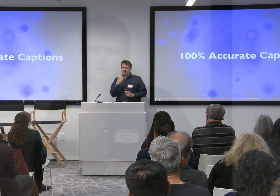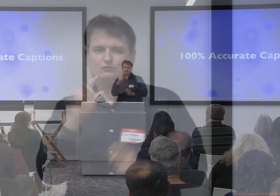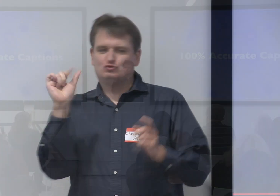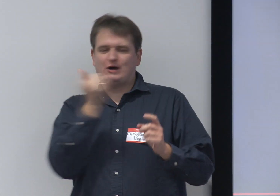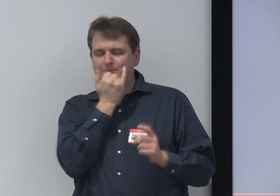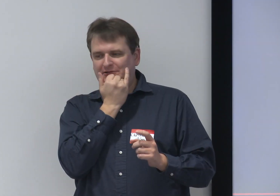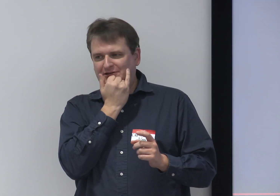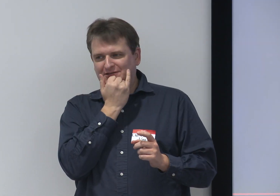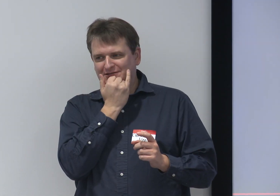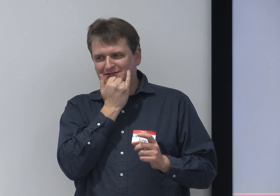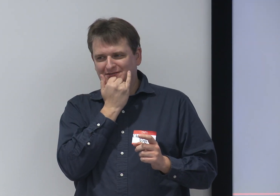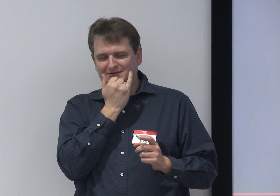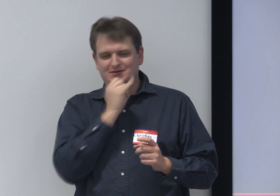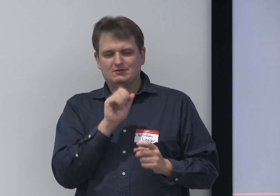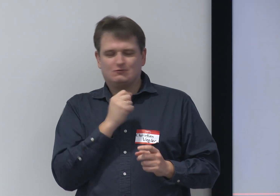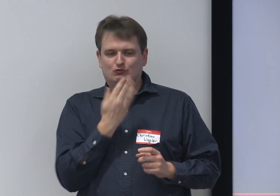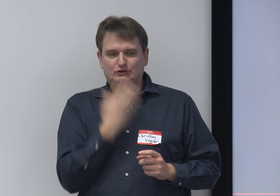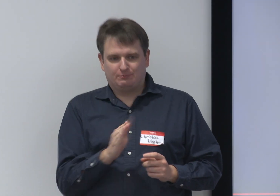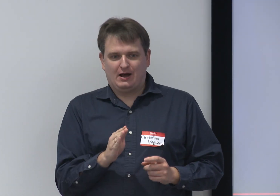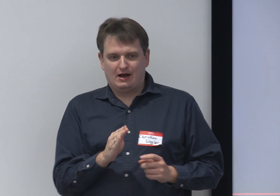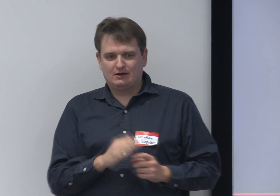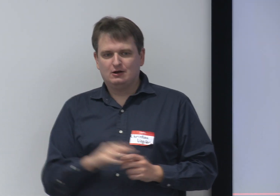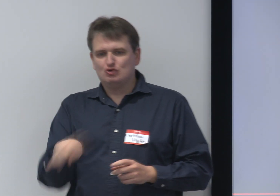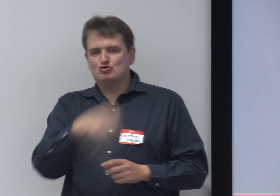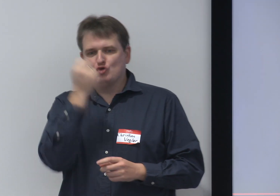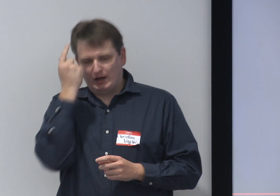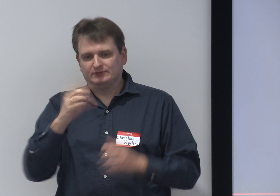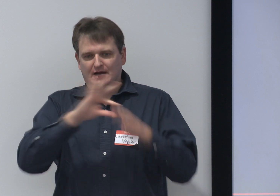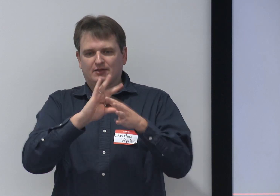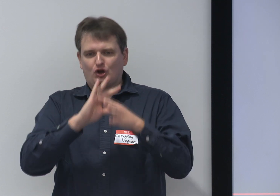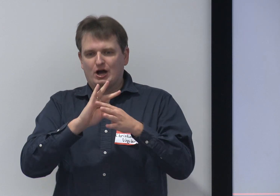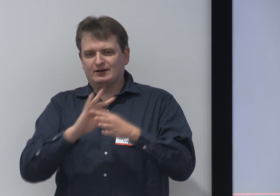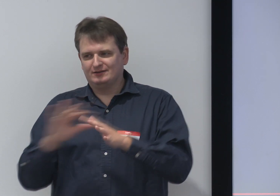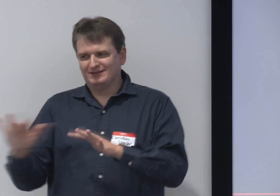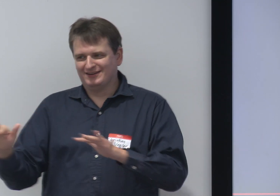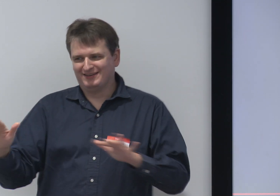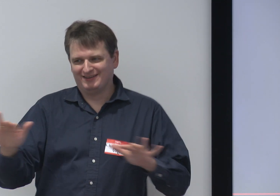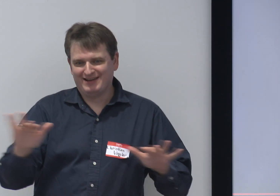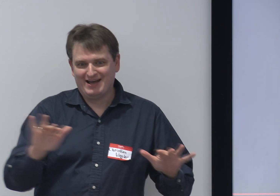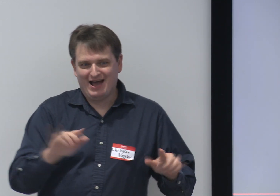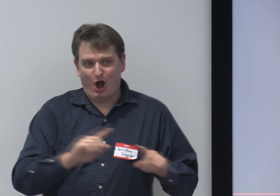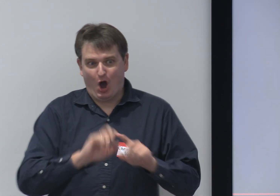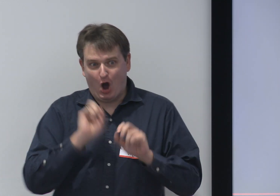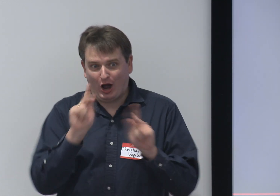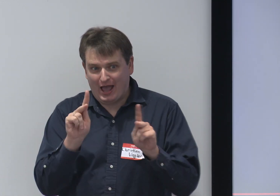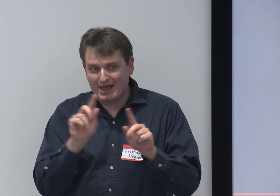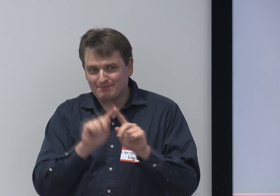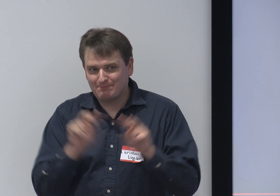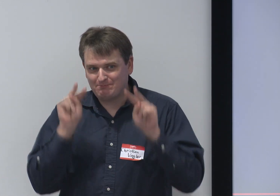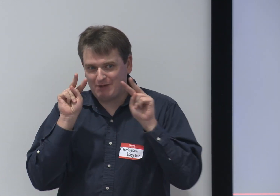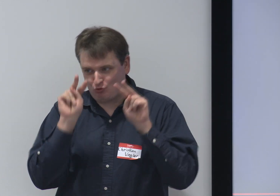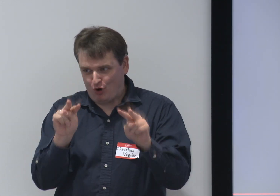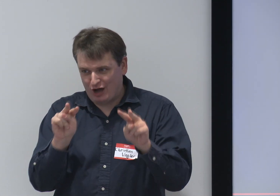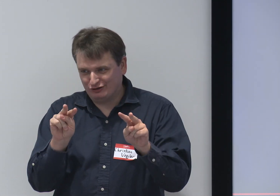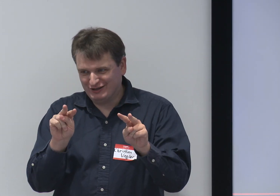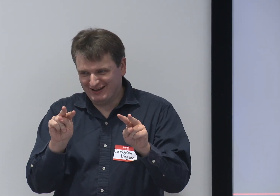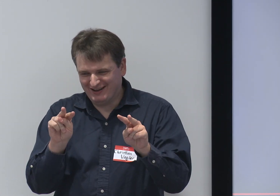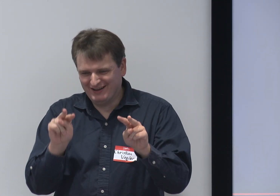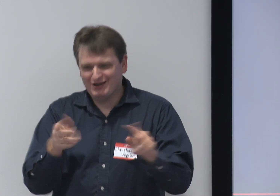A-I-S-L-E compared to I''LL. I mean, it's not that bad. You could make that correction yourself mentally, and I'm sure there was enough content that you could do that,